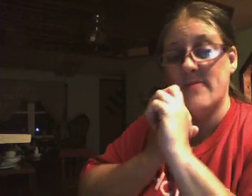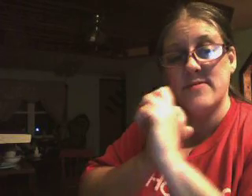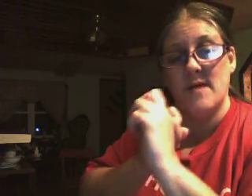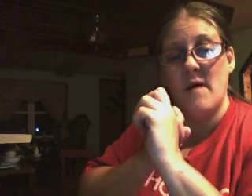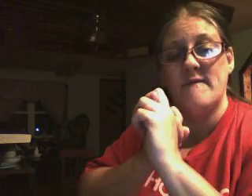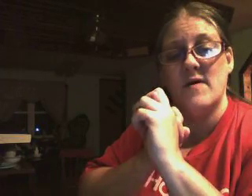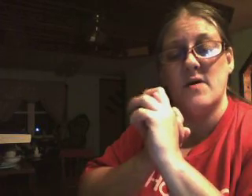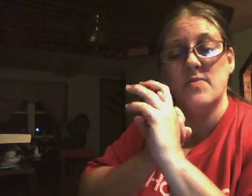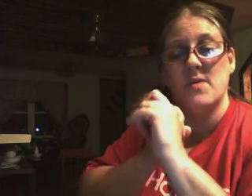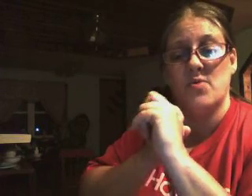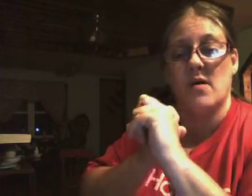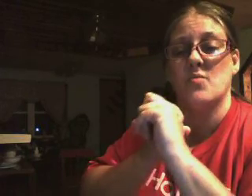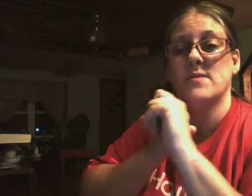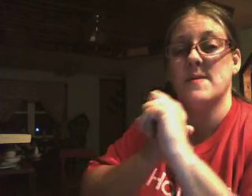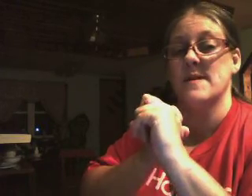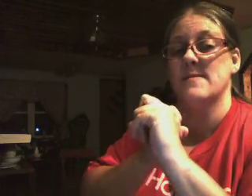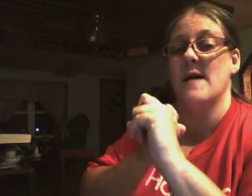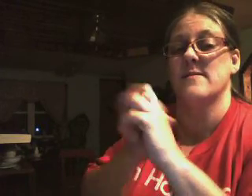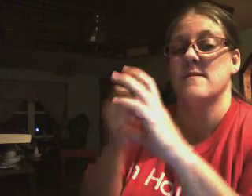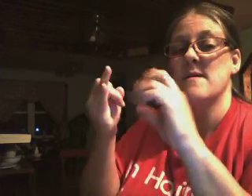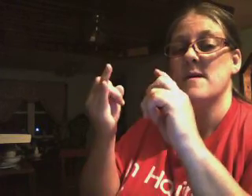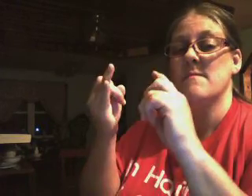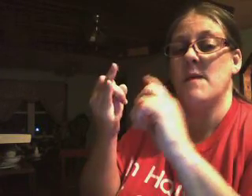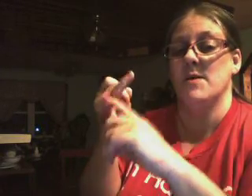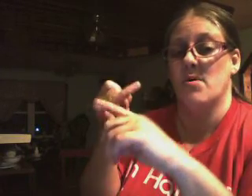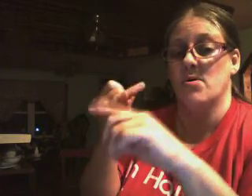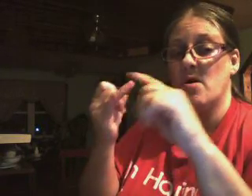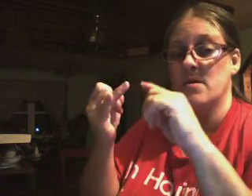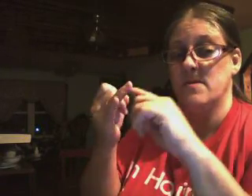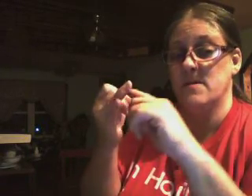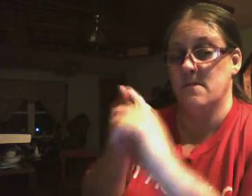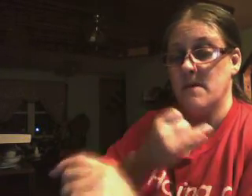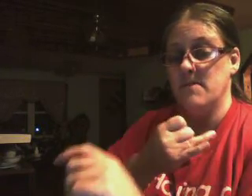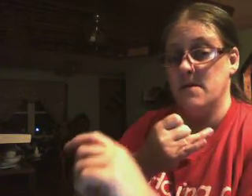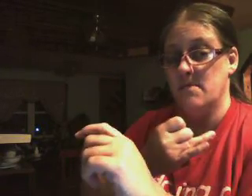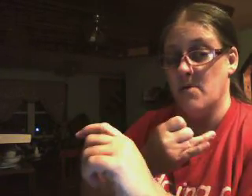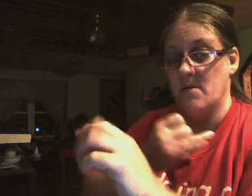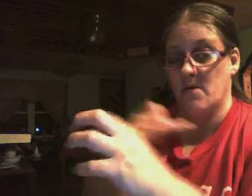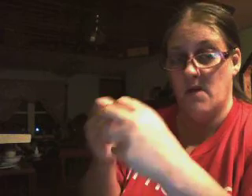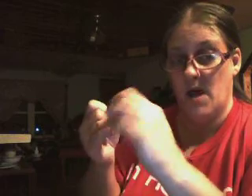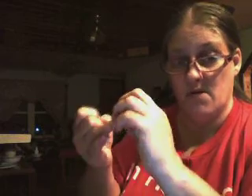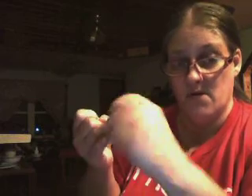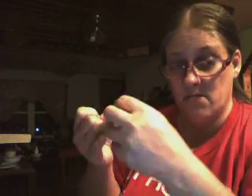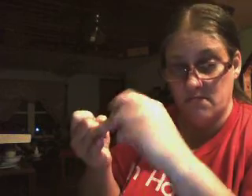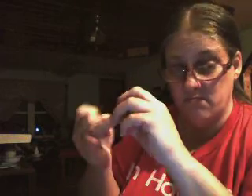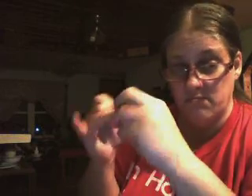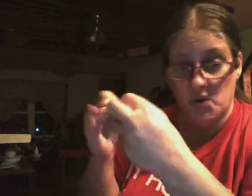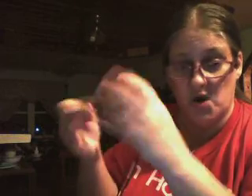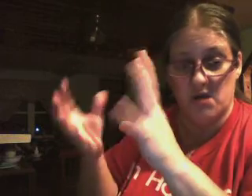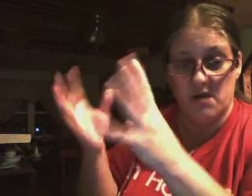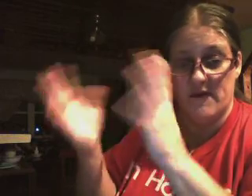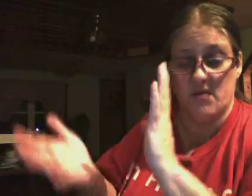And some of those chocolate ones, the insides may be a dark chocolate, and then some may be a browner, lighter milk chocolate,